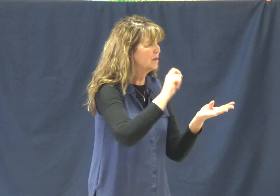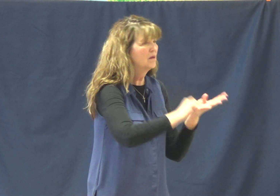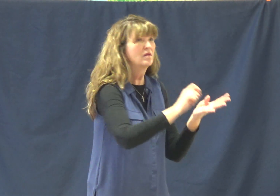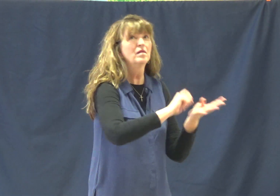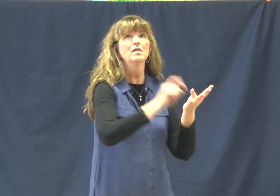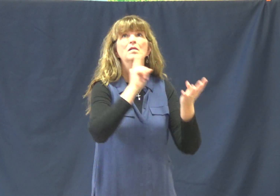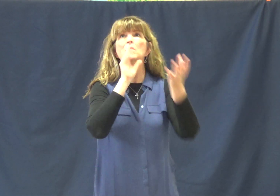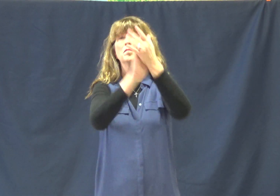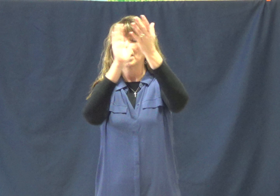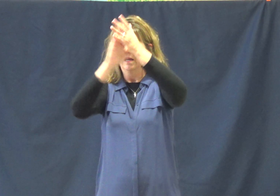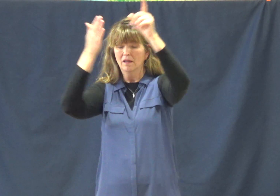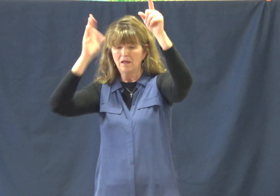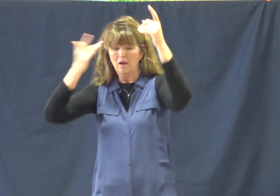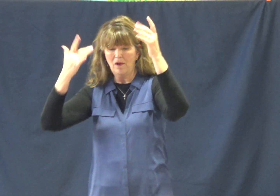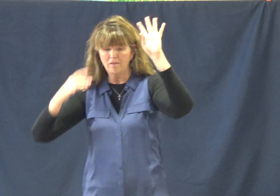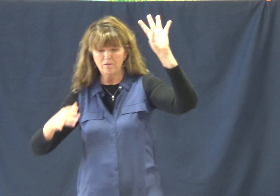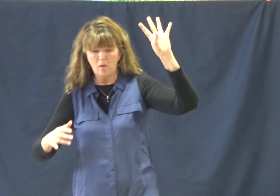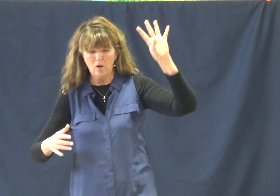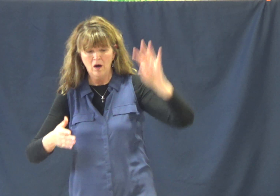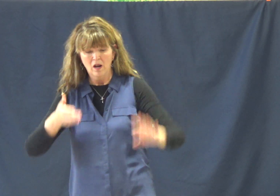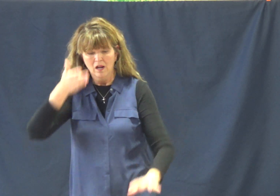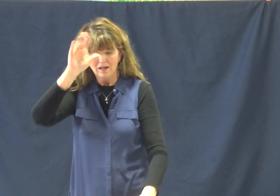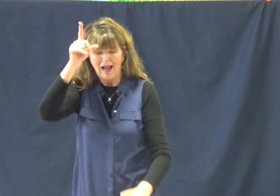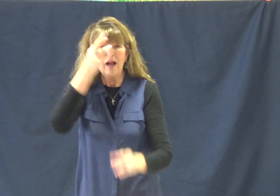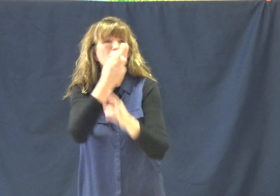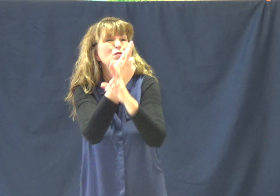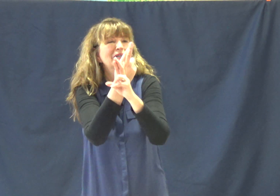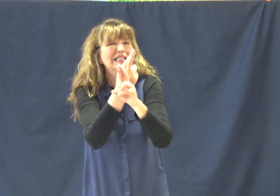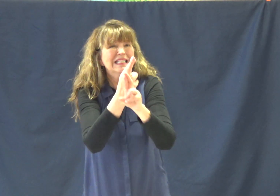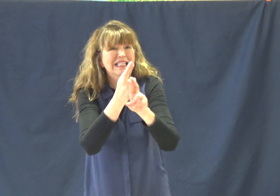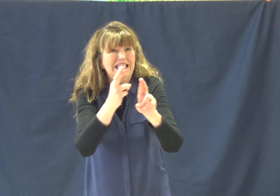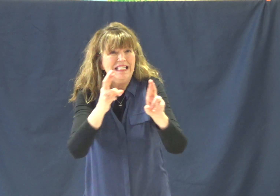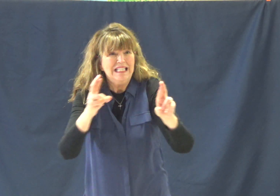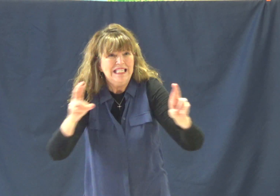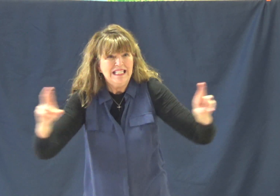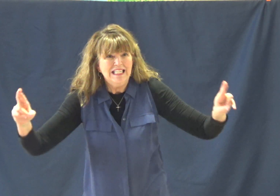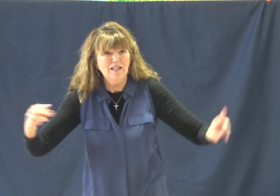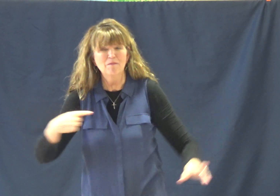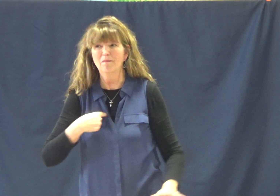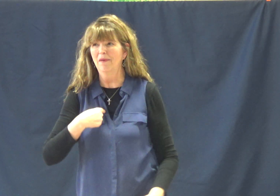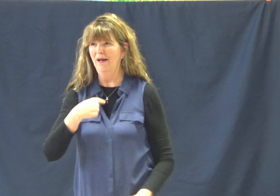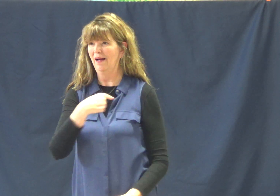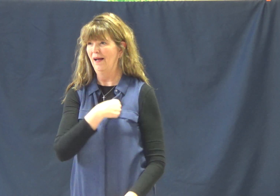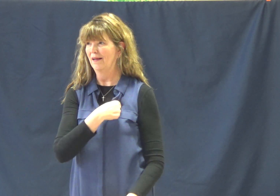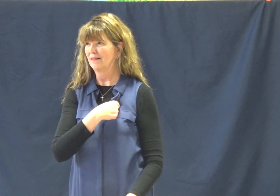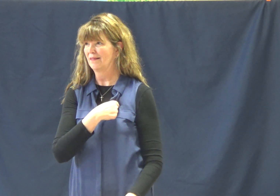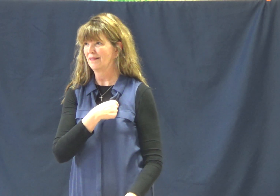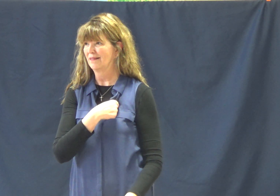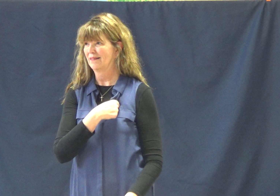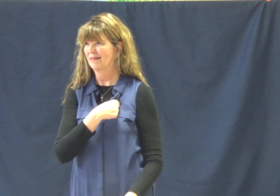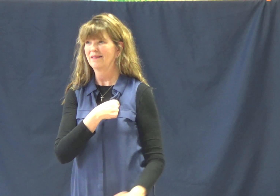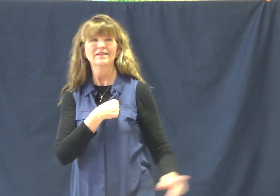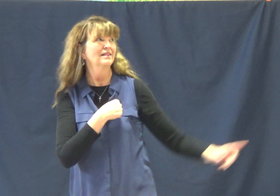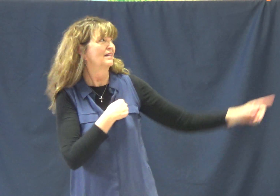please, praise God because he has redeemed us.